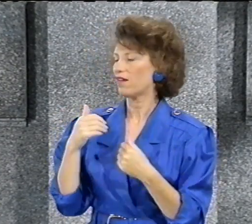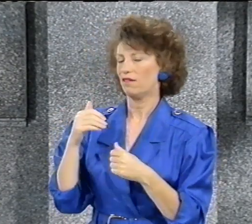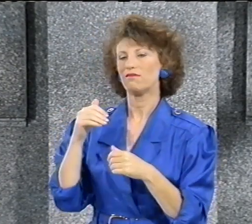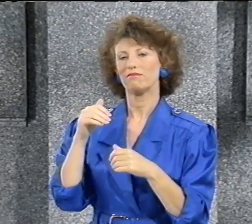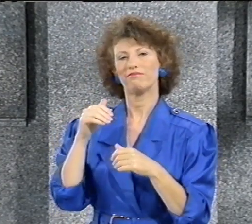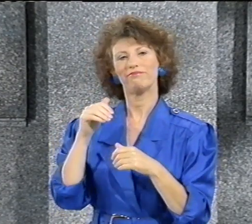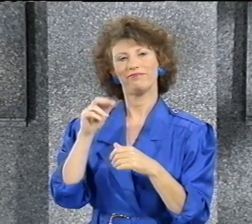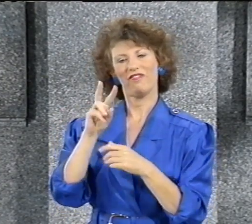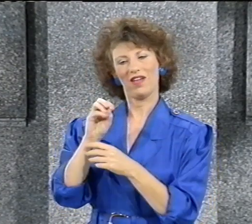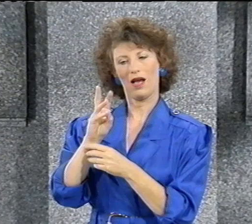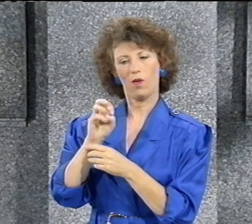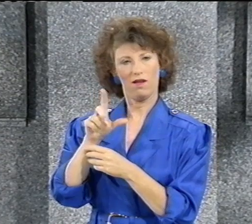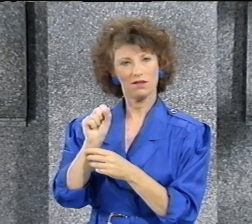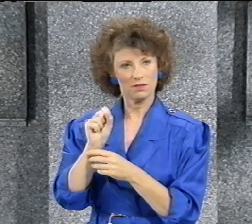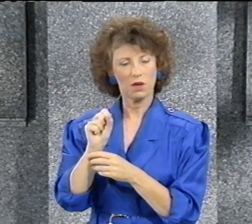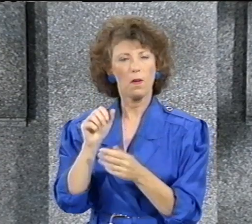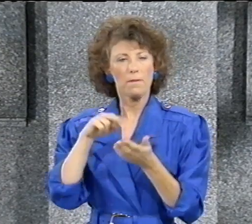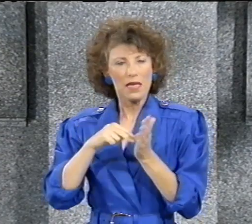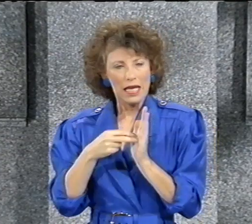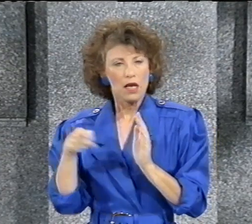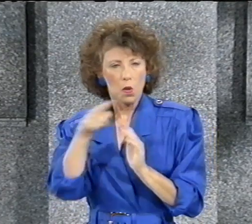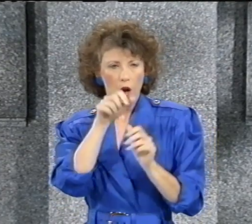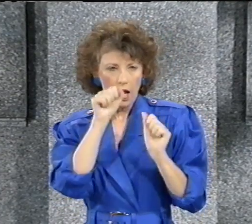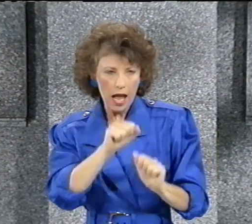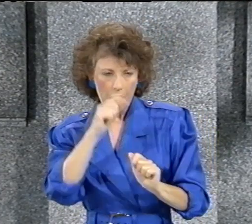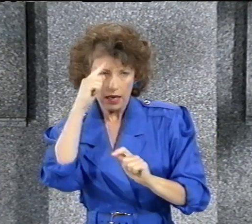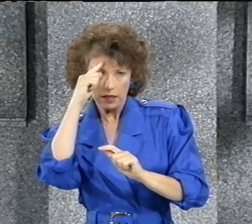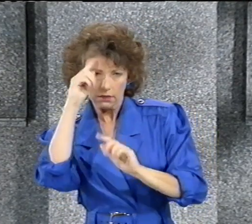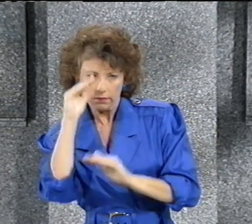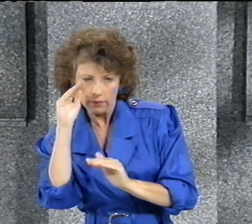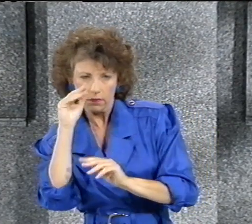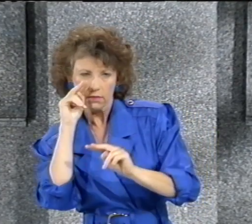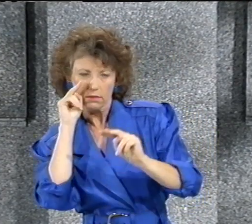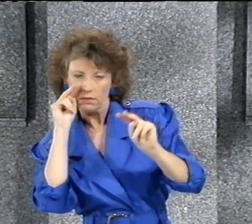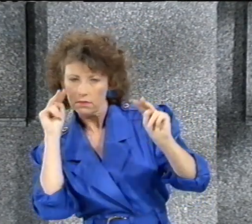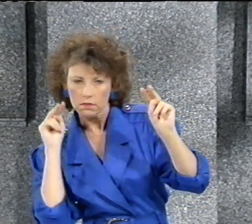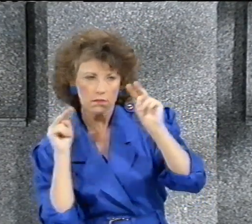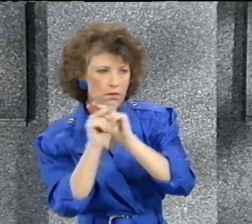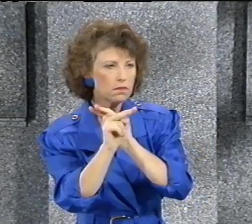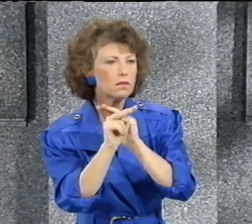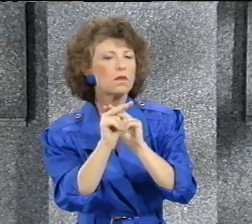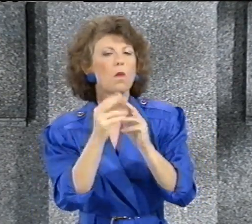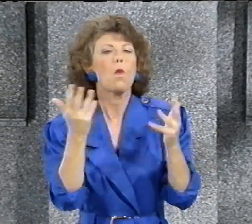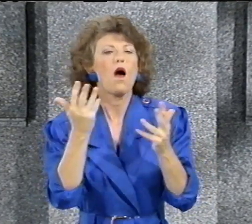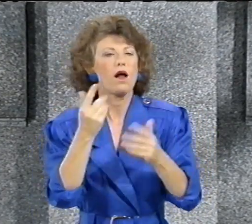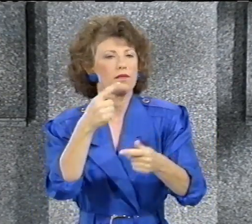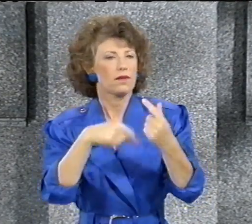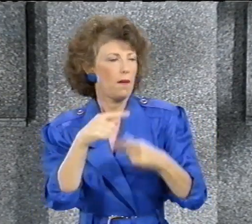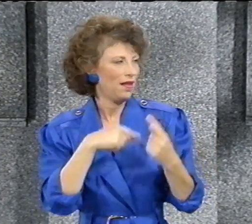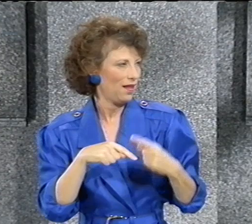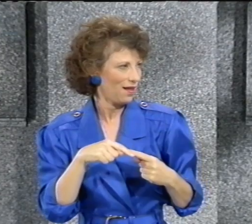vowels in them, so you can often anticipate or predict what might be coming in a fingerspelled